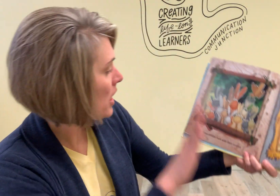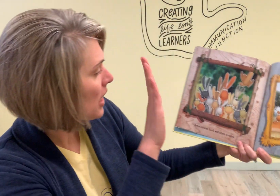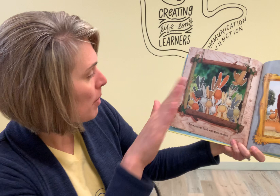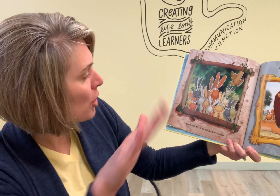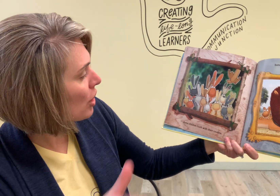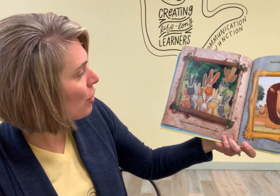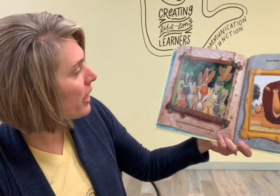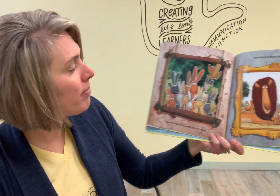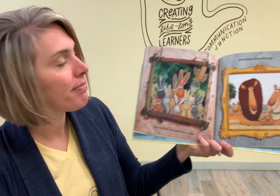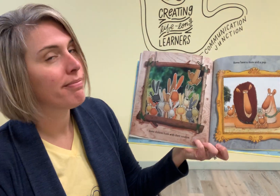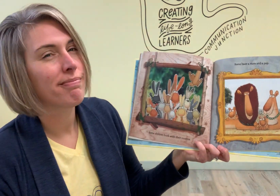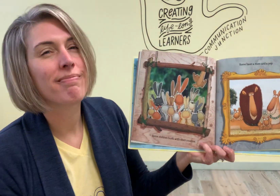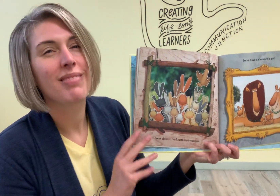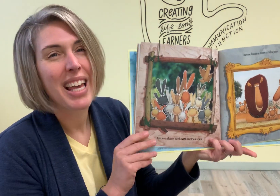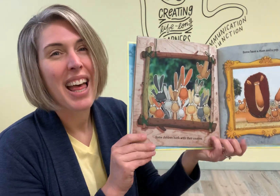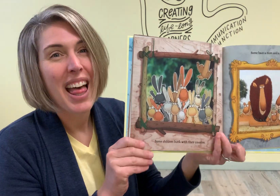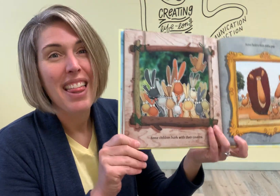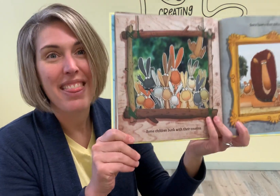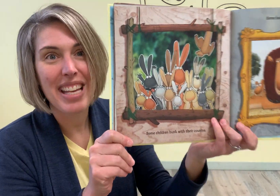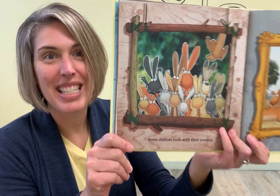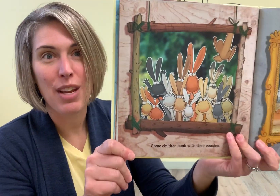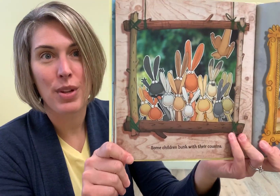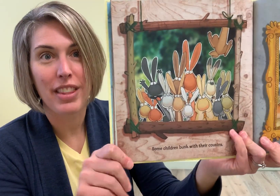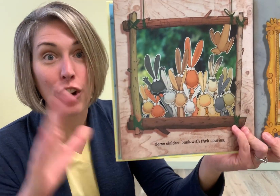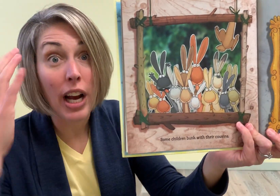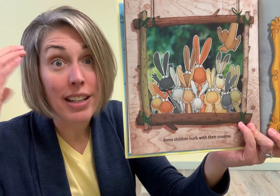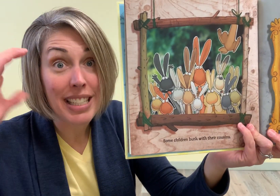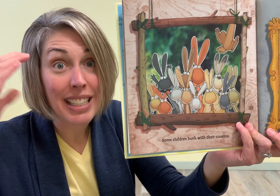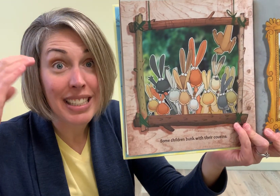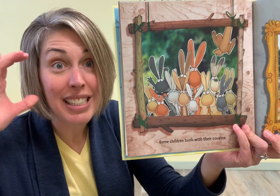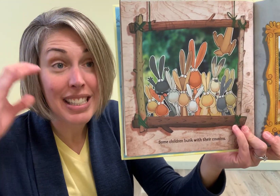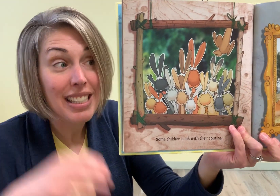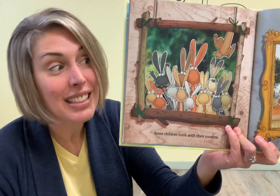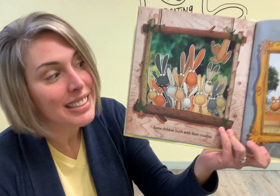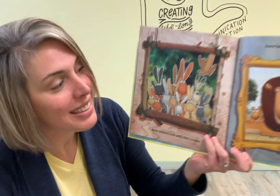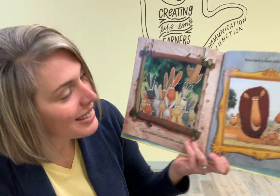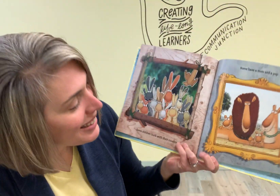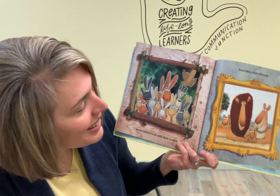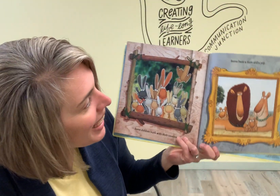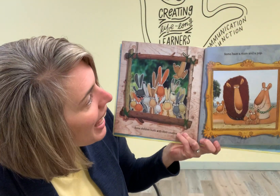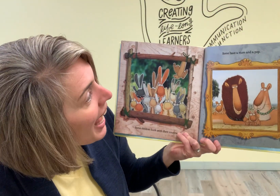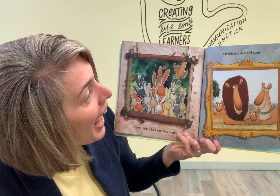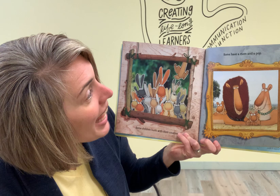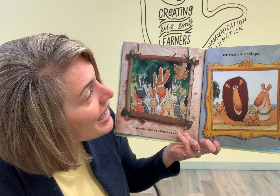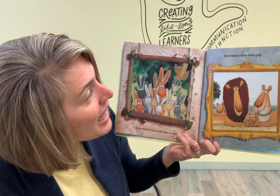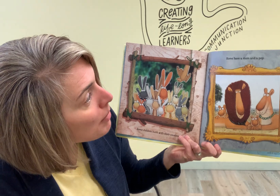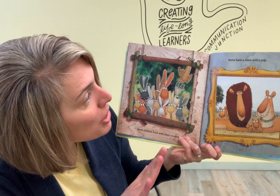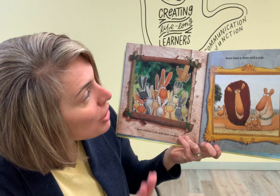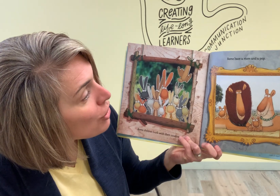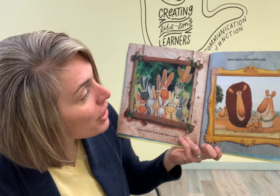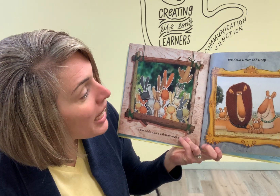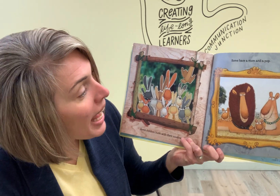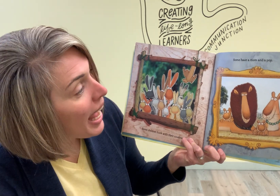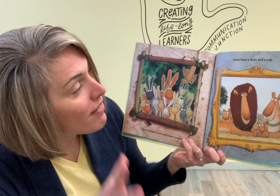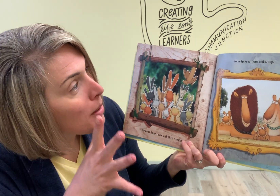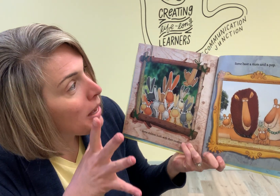Some children, they stay with their cousins. And some children have a